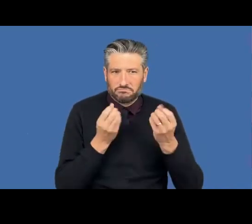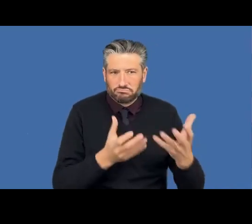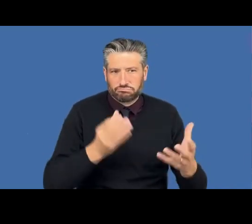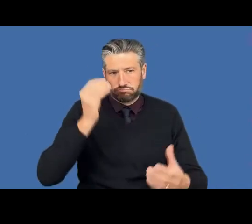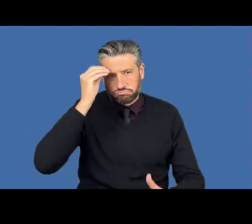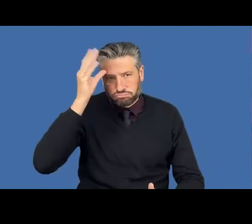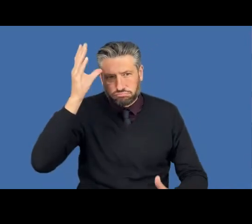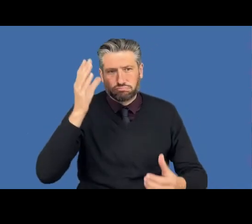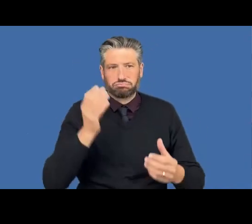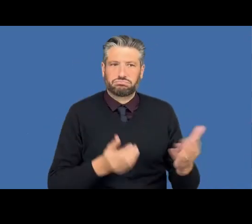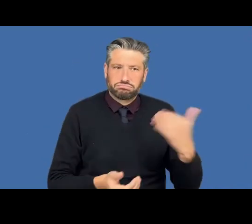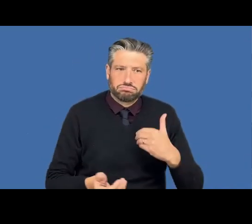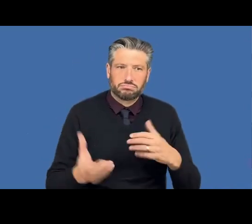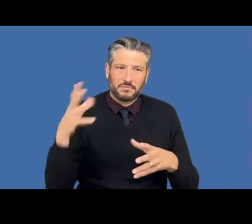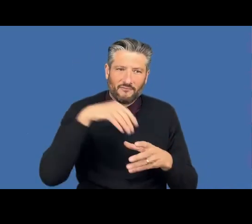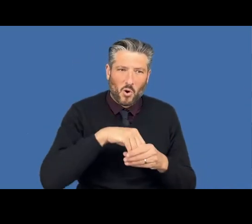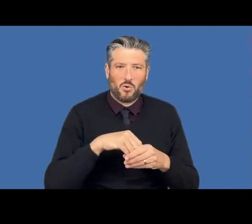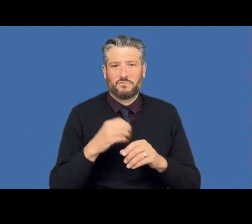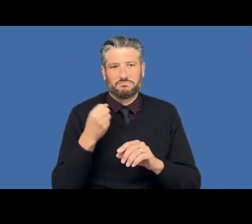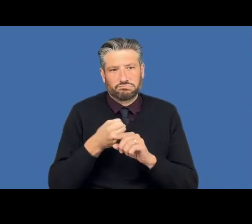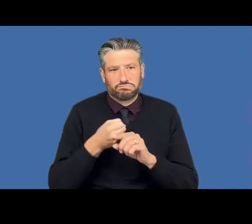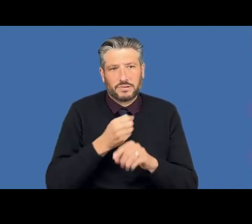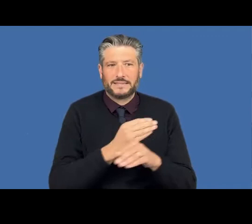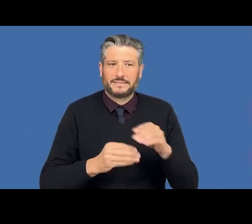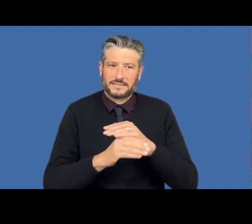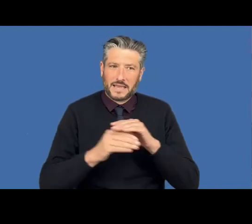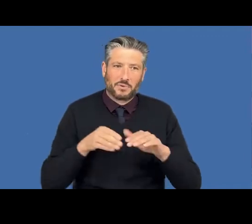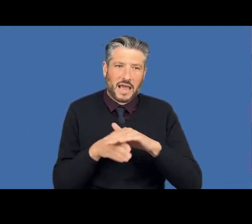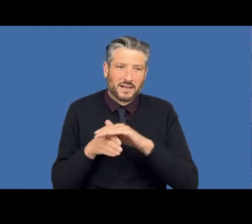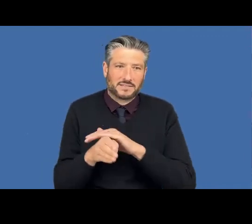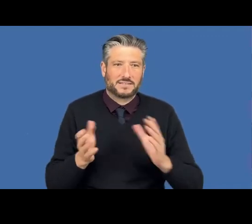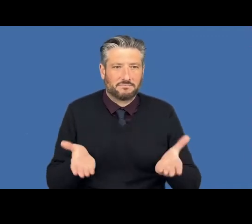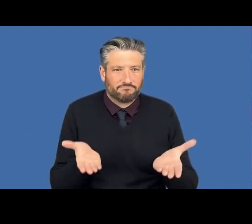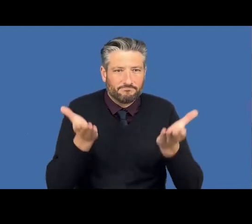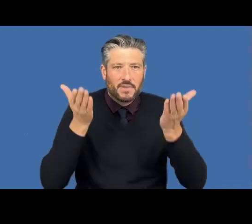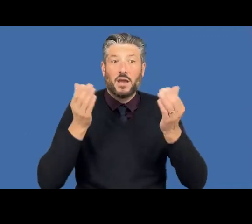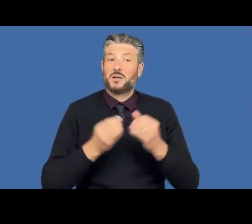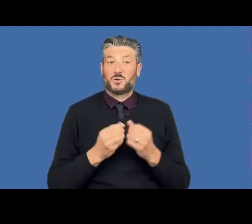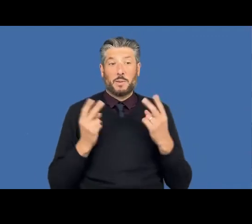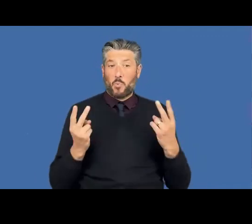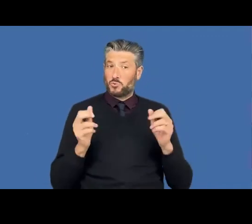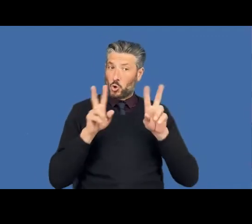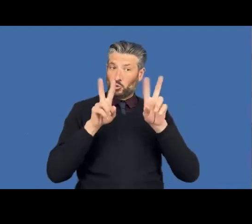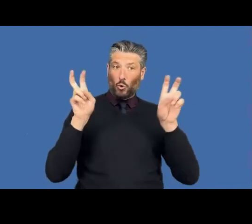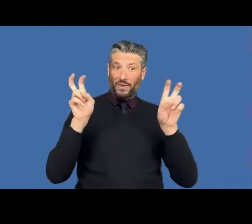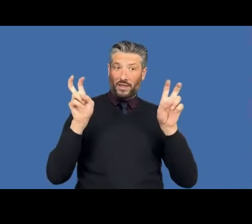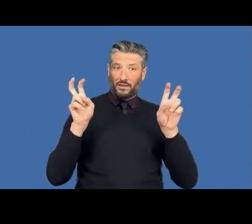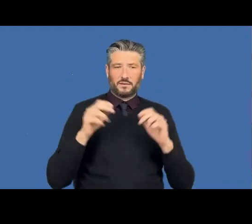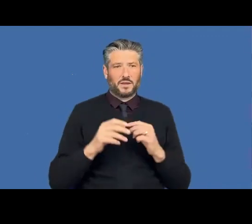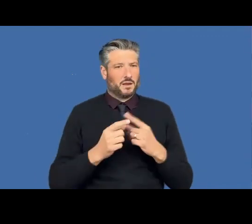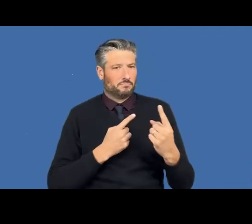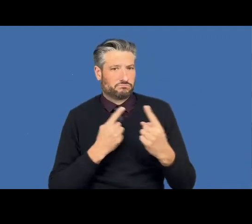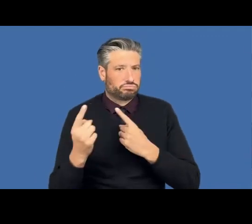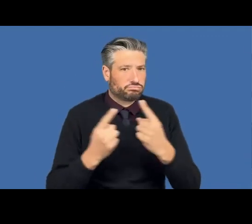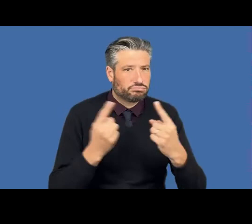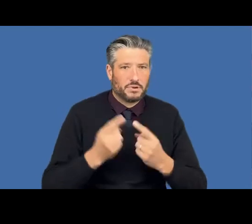get more involved. But it's really having people that are keeping the topic alive, because